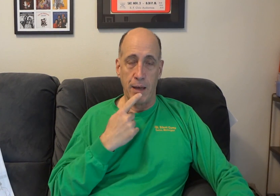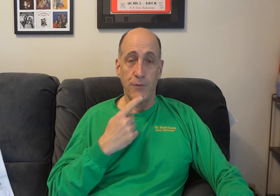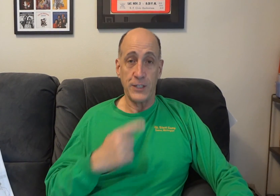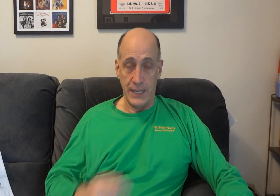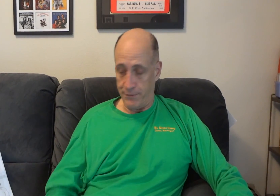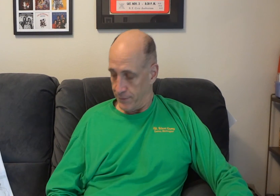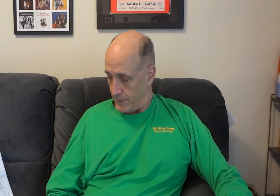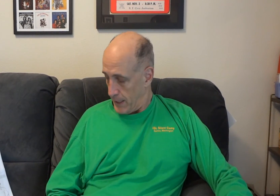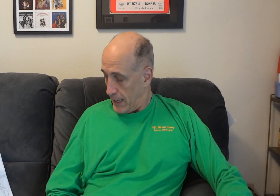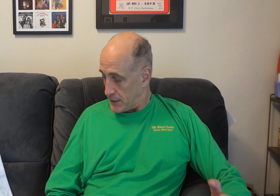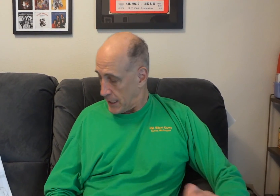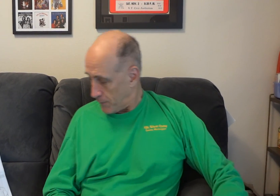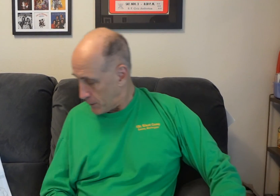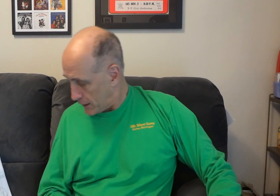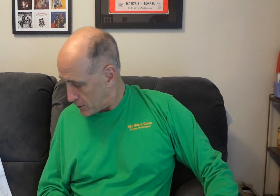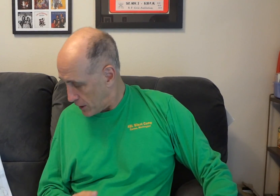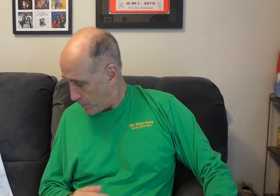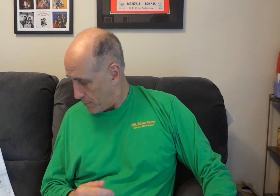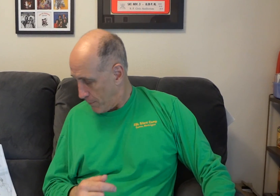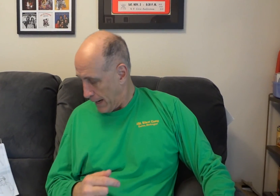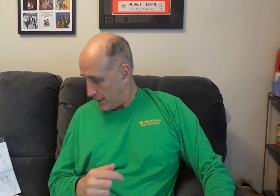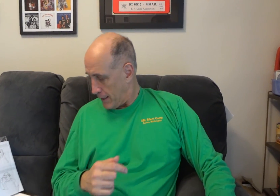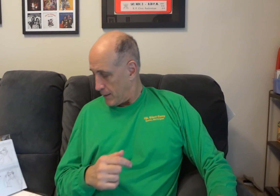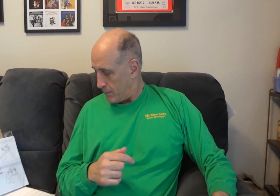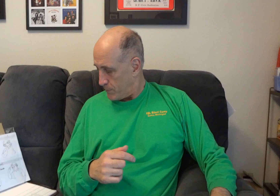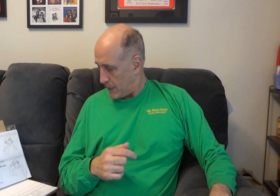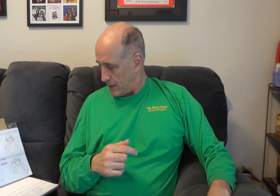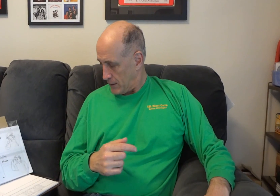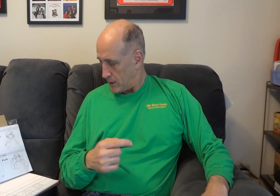for deaf. See if you can interpret my sentence.